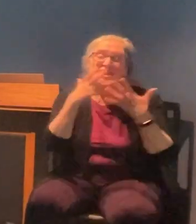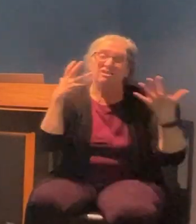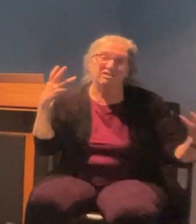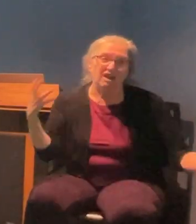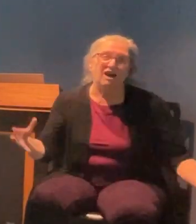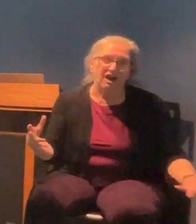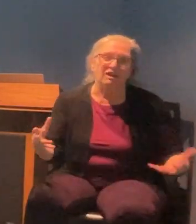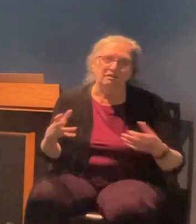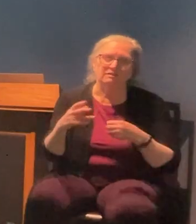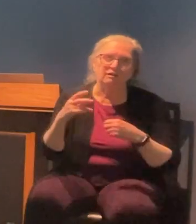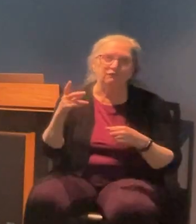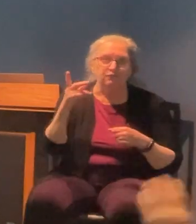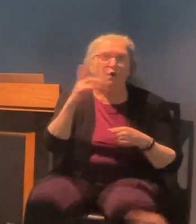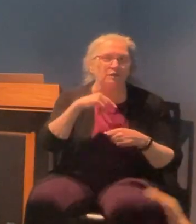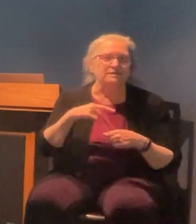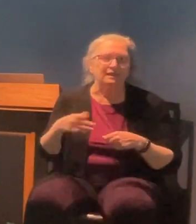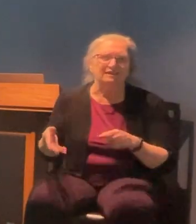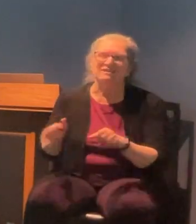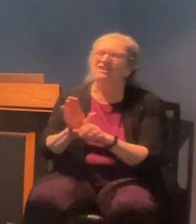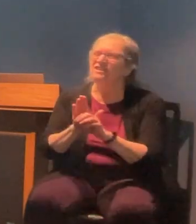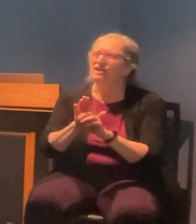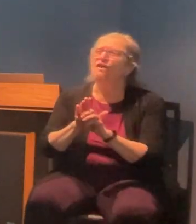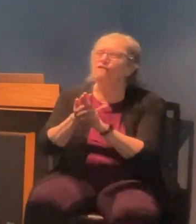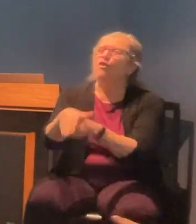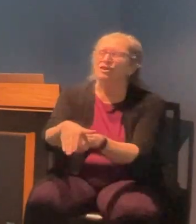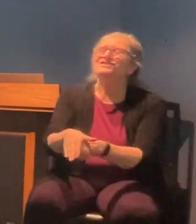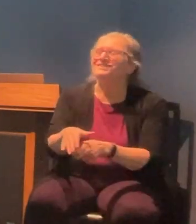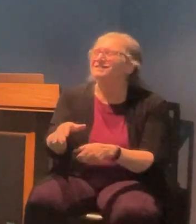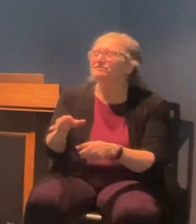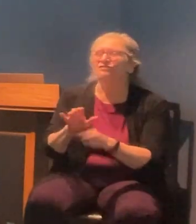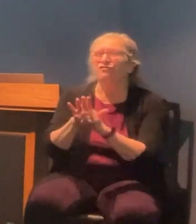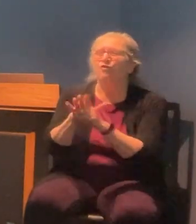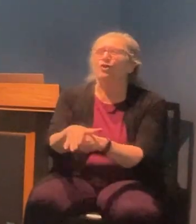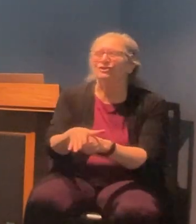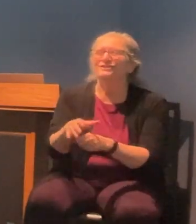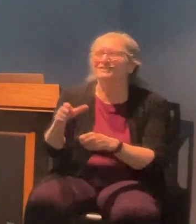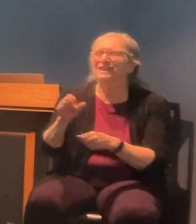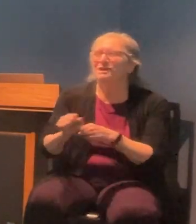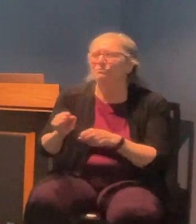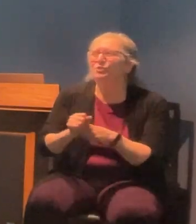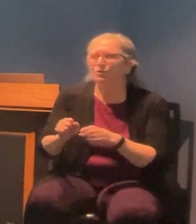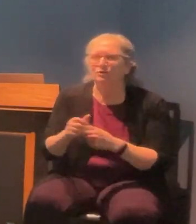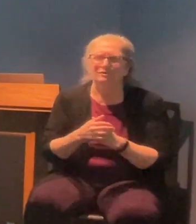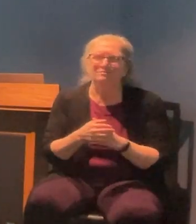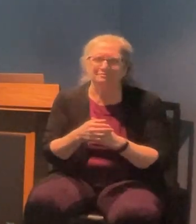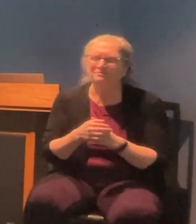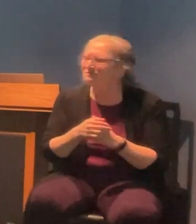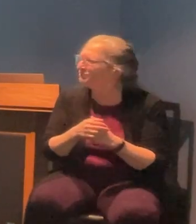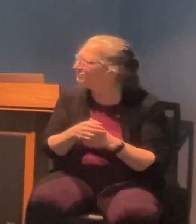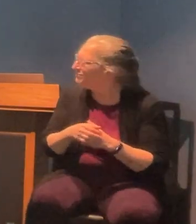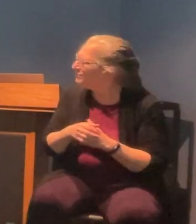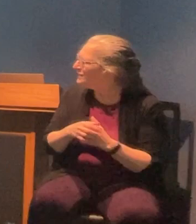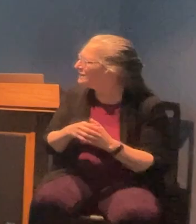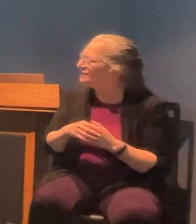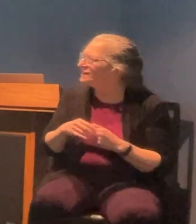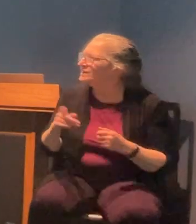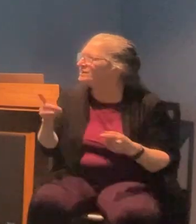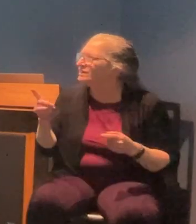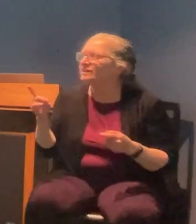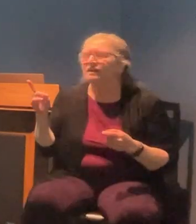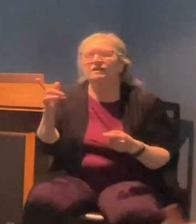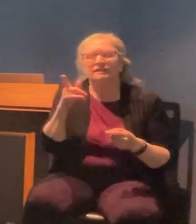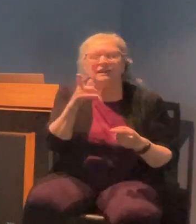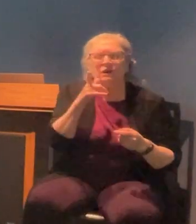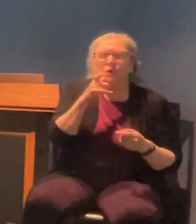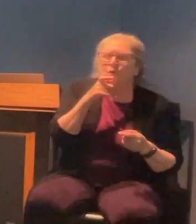So they don't. So they can. And I was thinking a lot about that, and I was thinking about globalization and who